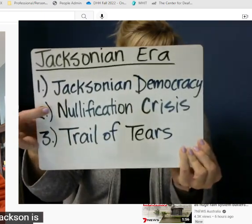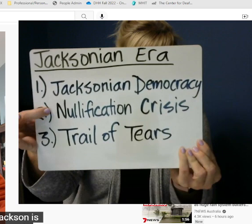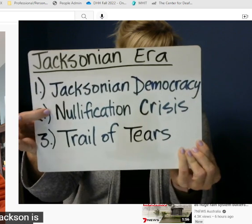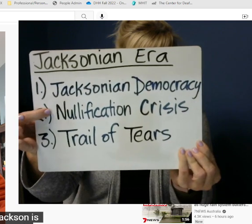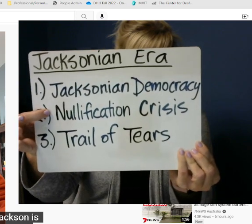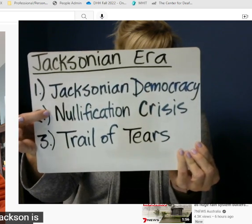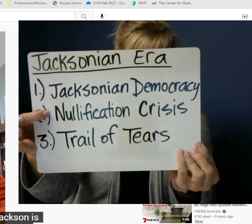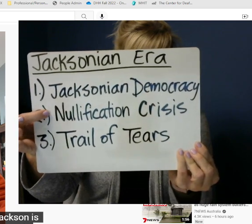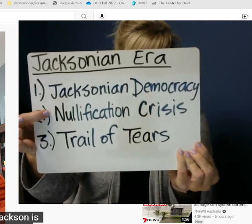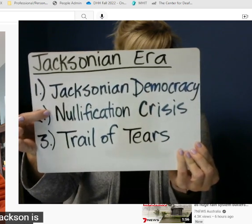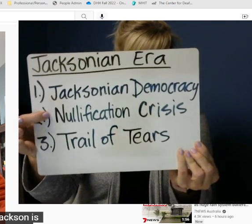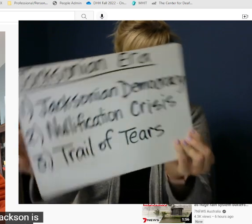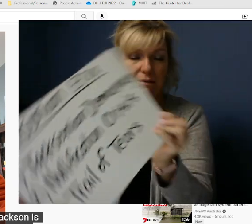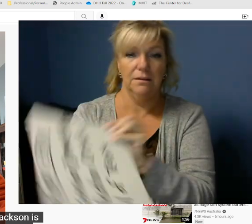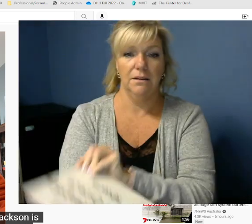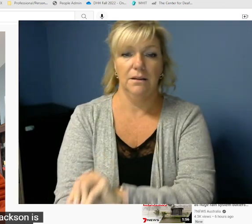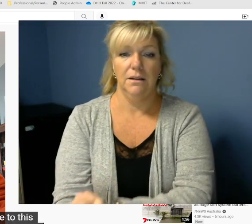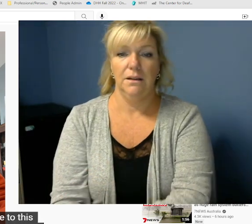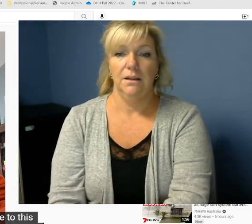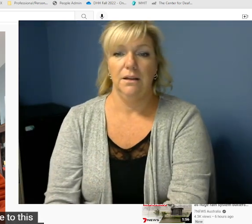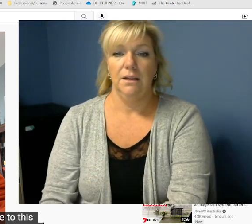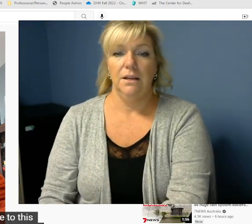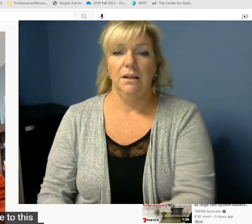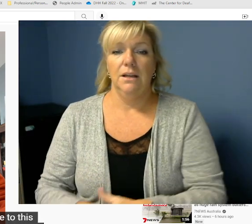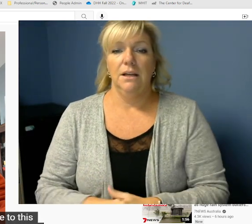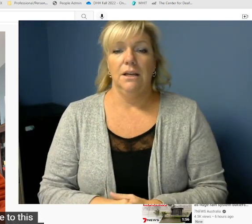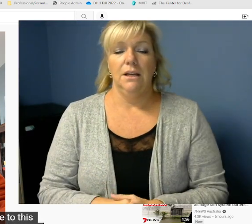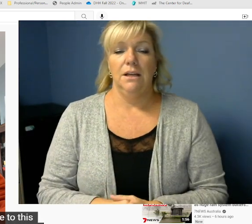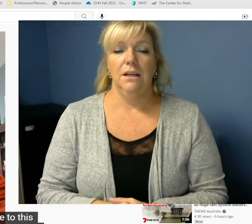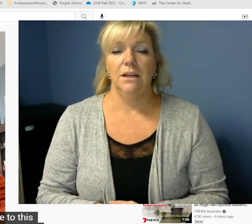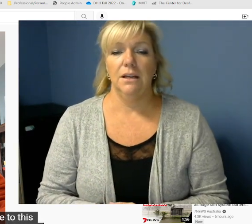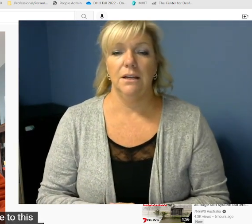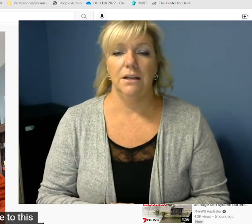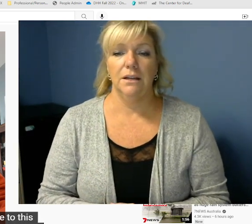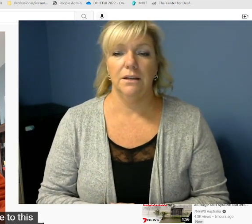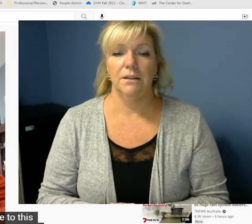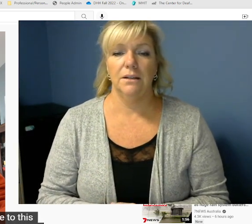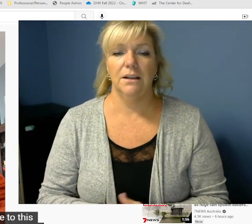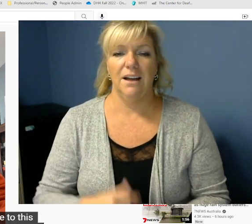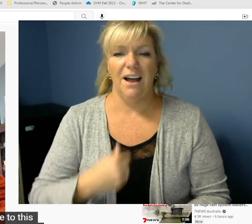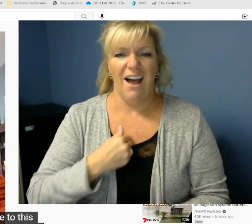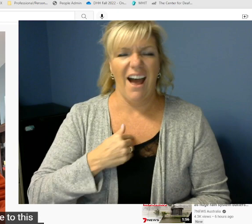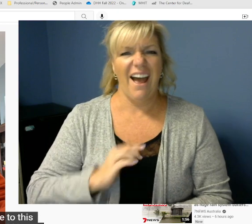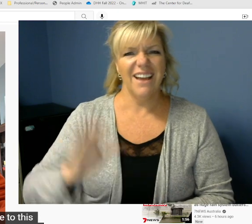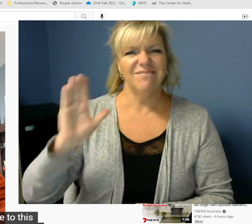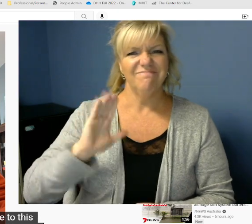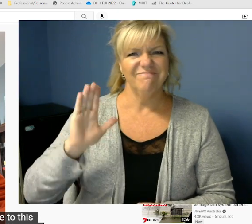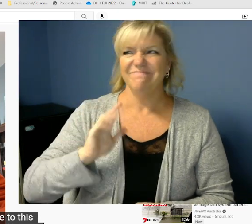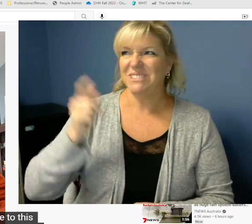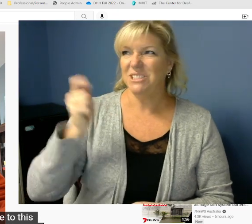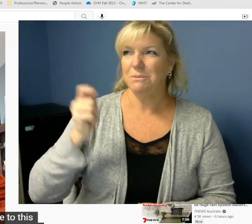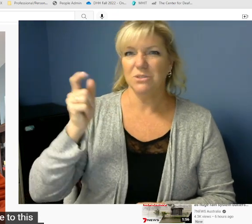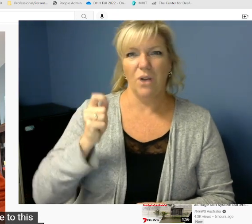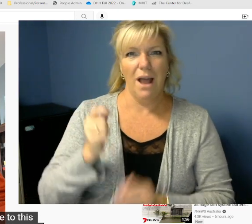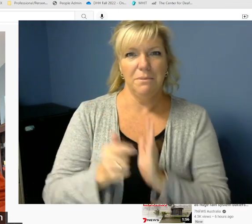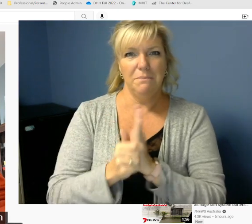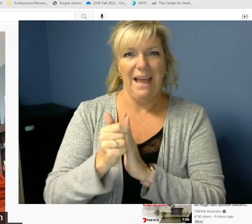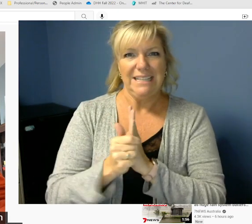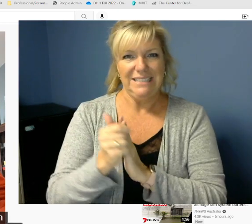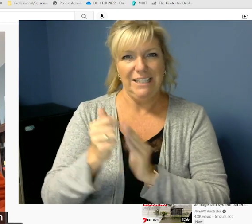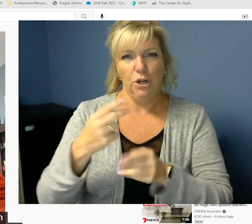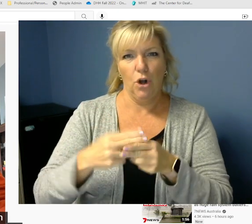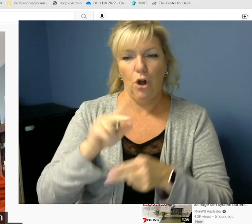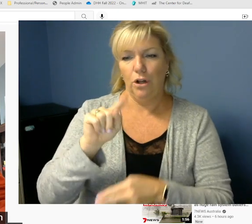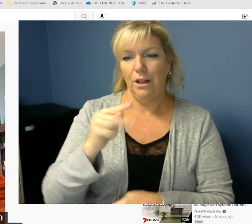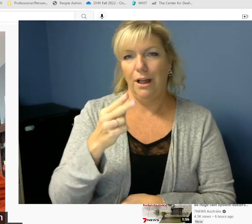crisis. And this is one of those things, I used to subscribe to this magazine called The Week, and it would have all